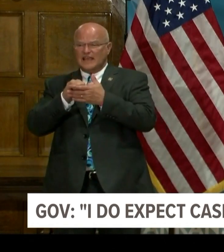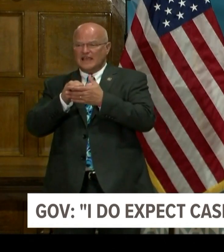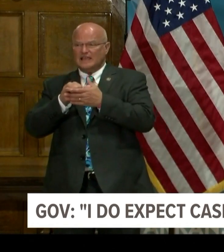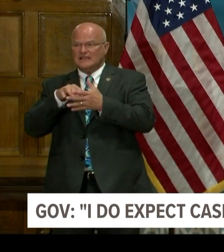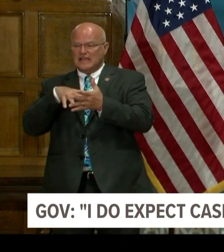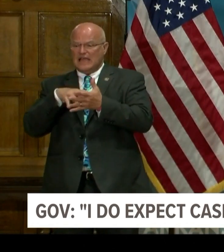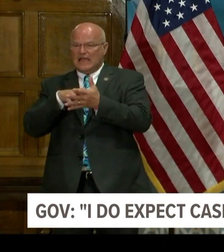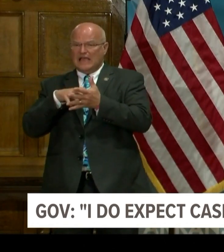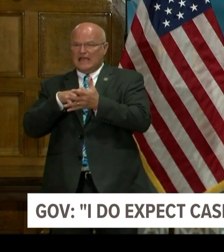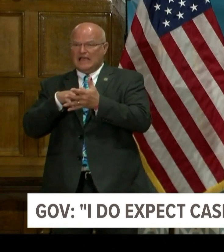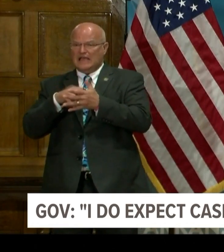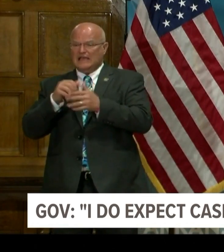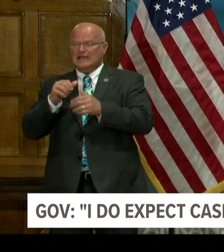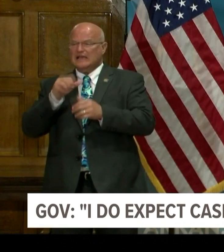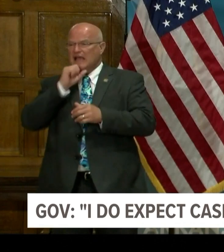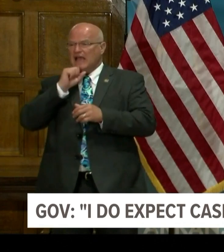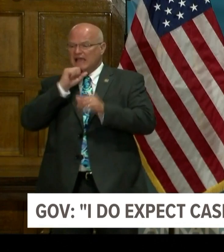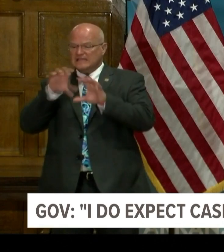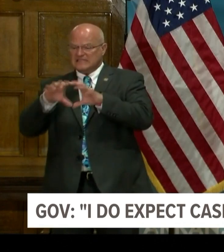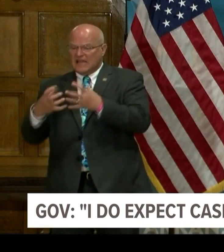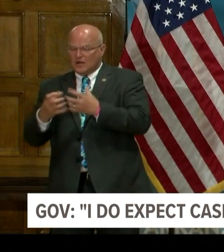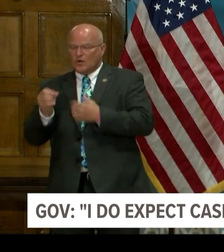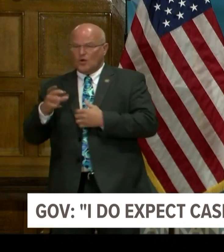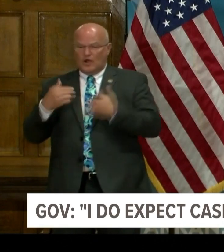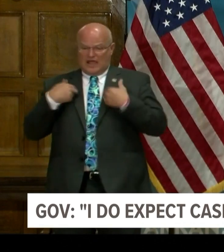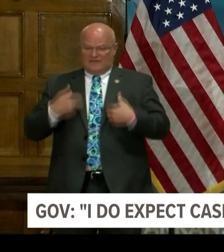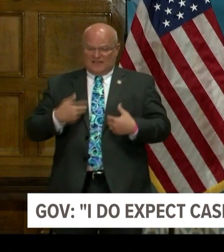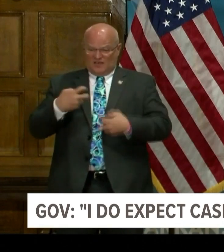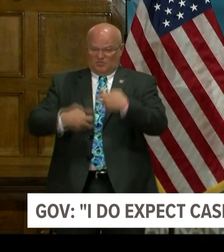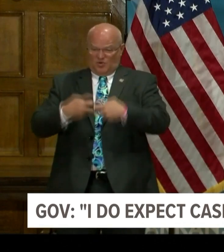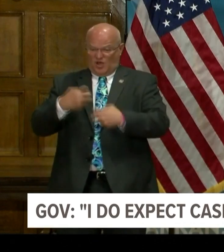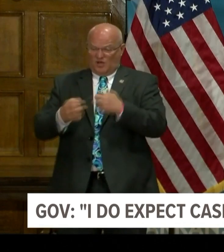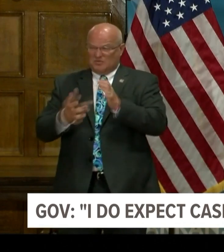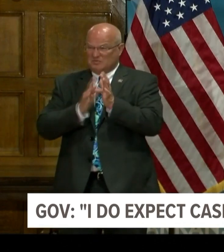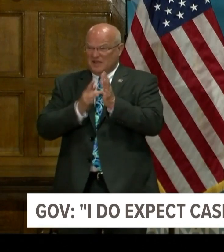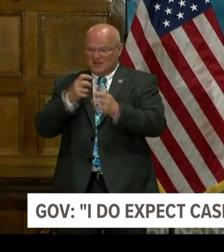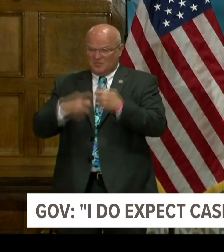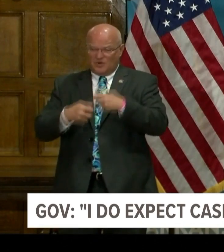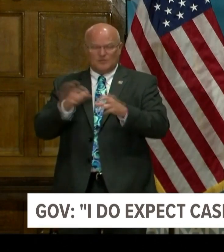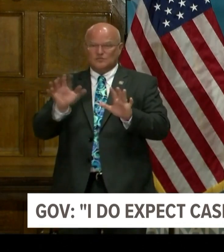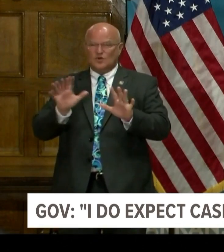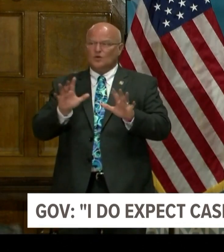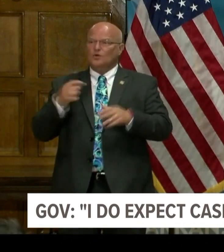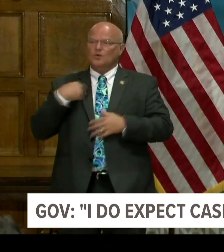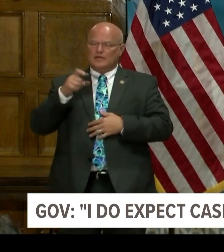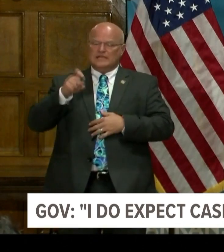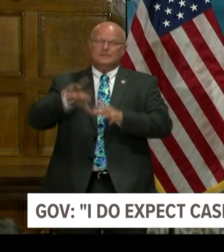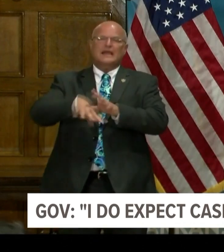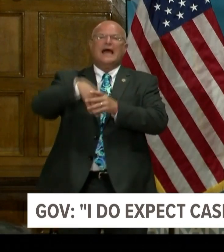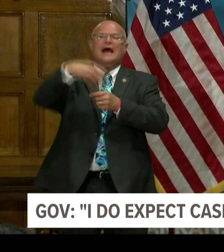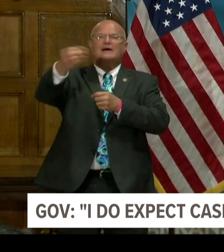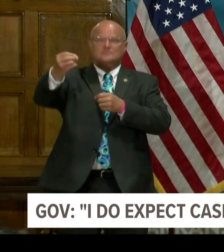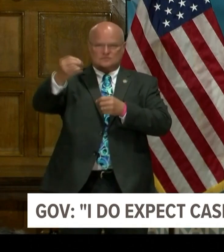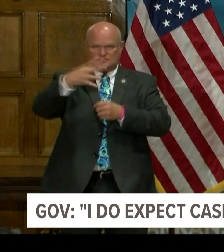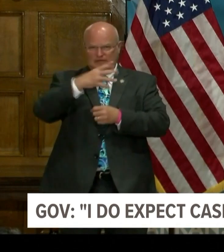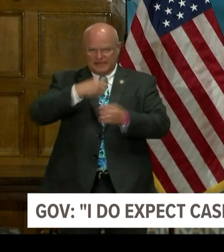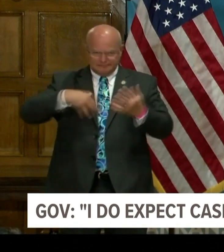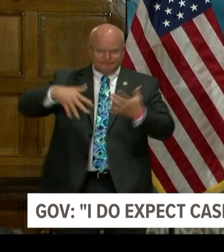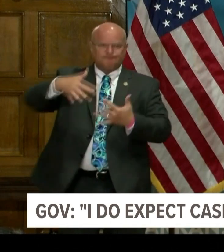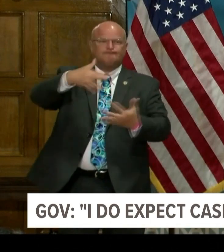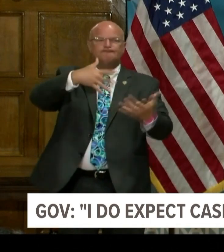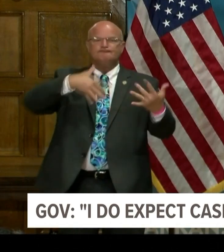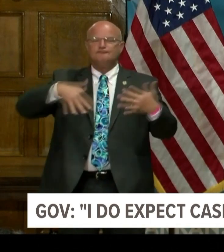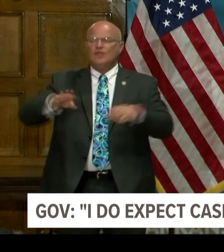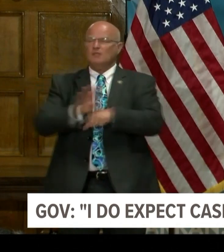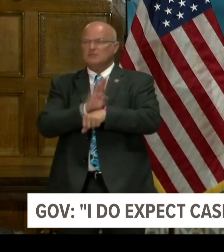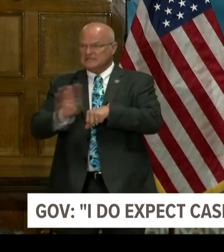vulnerable age category or have health conditions. We need to be out. We need to to